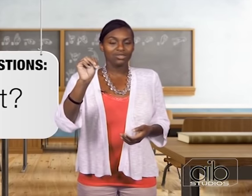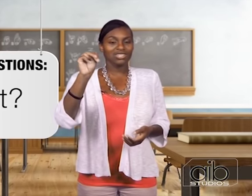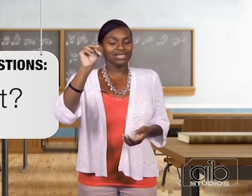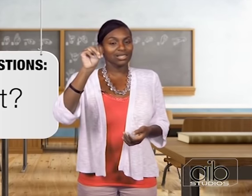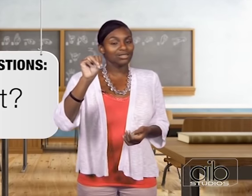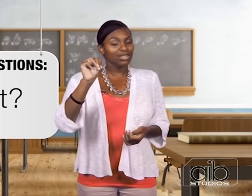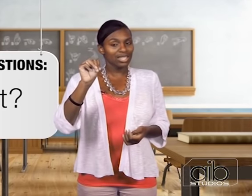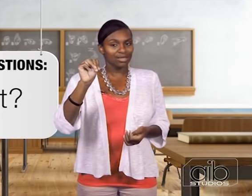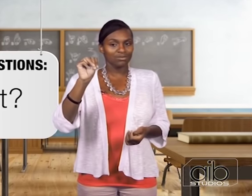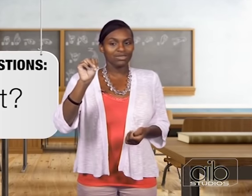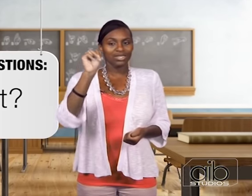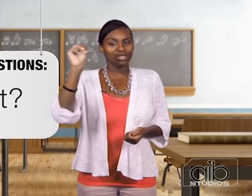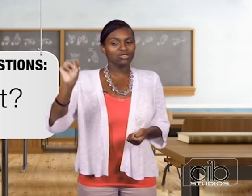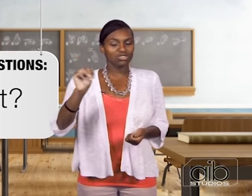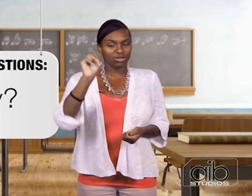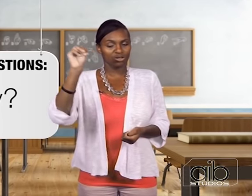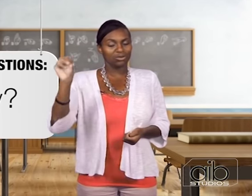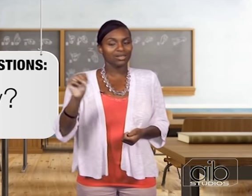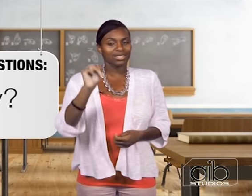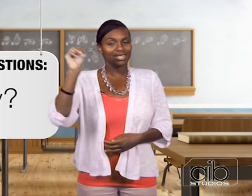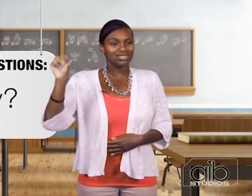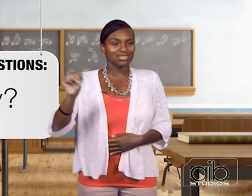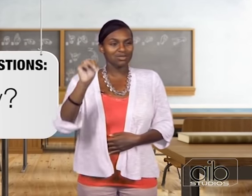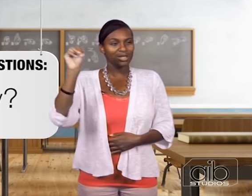take the letter M and you just circle around like this. This is Monday.